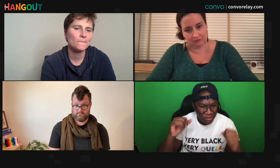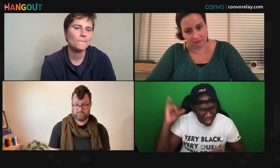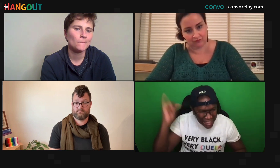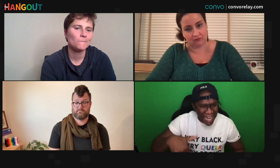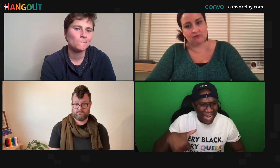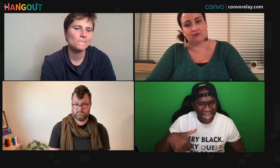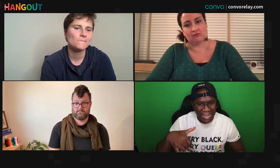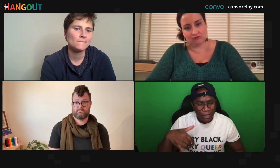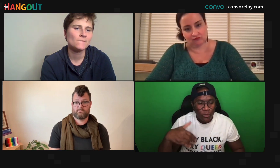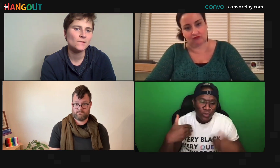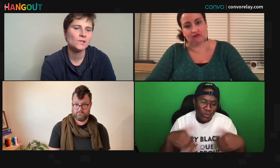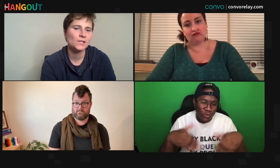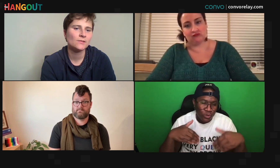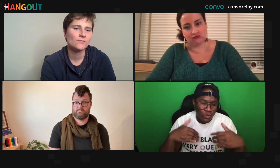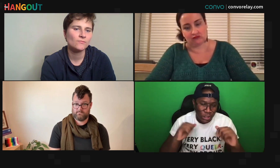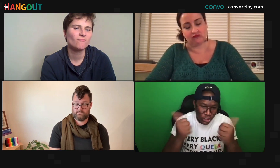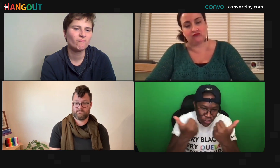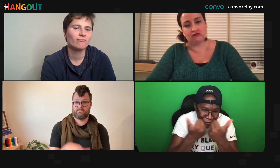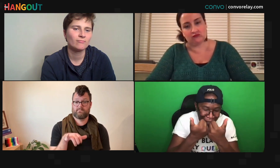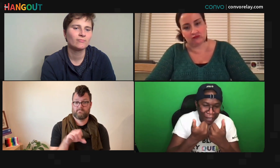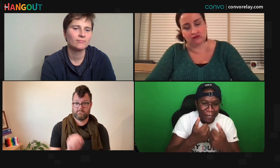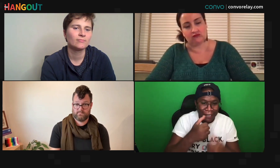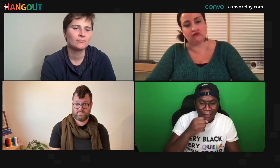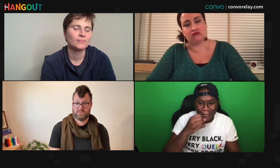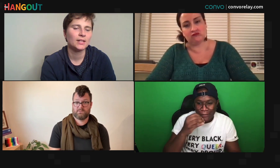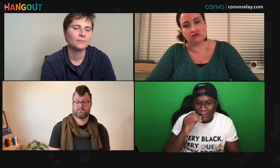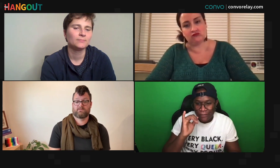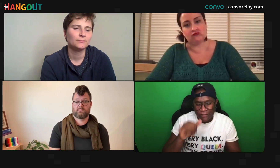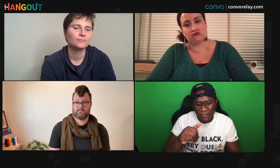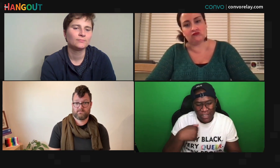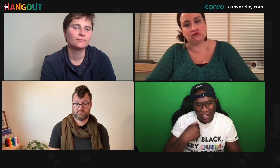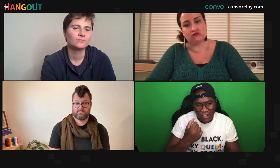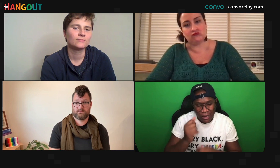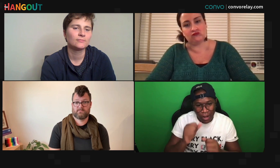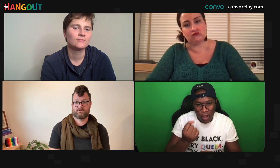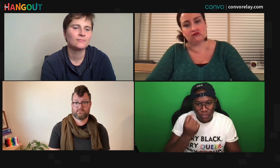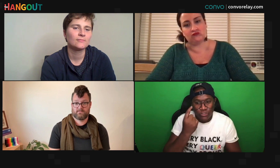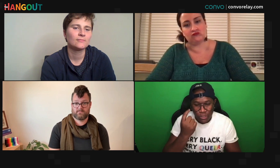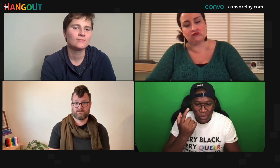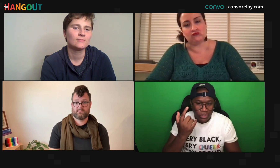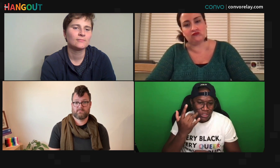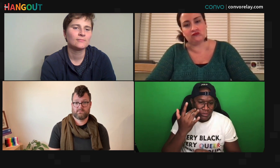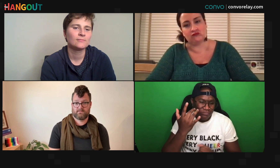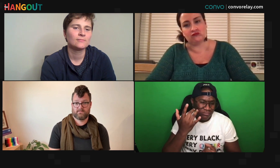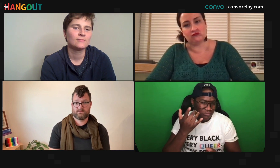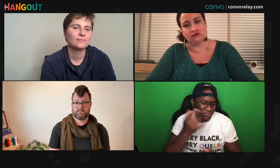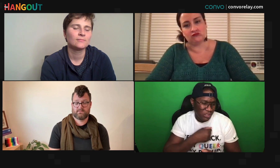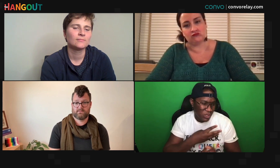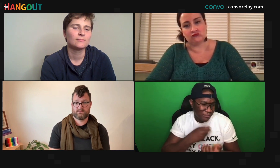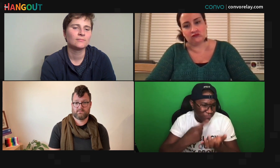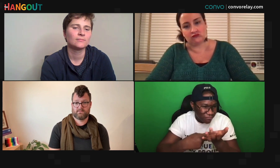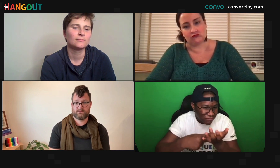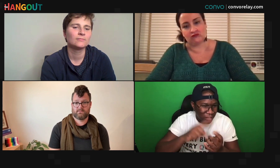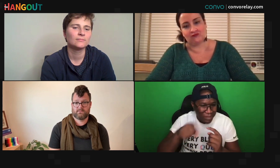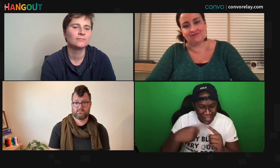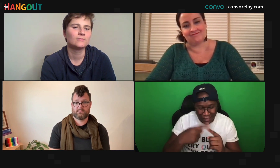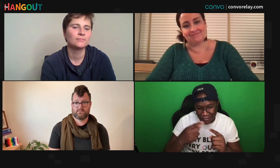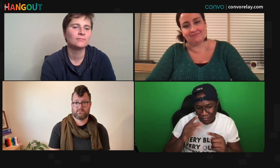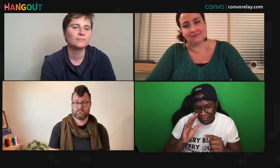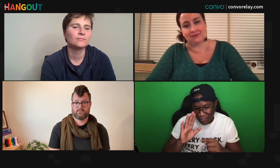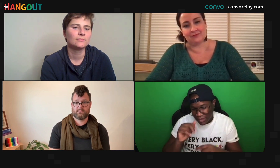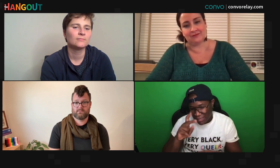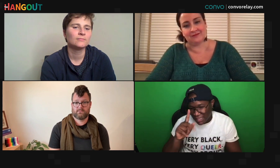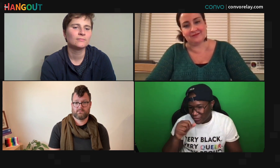queer person, and I thought that it was going to be a challenging response. So I